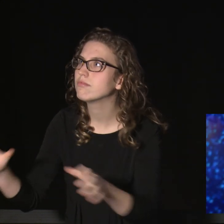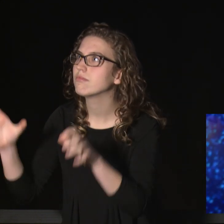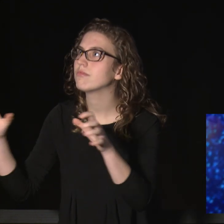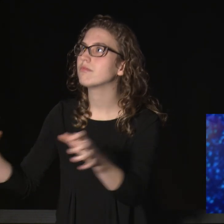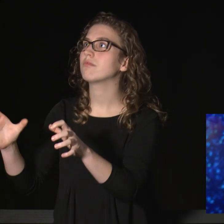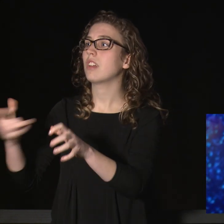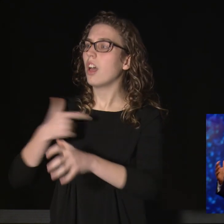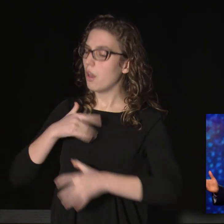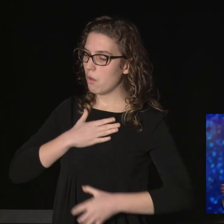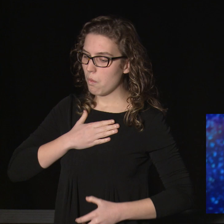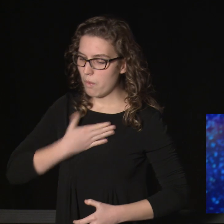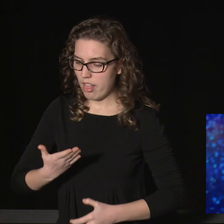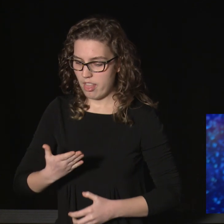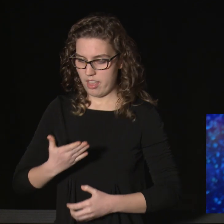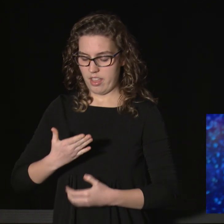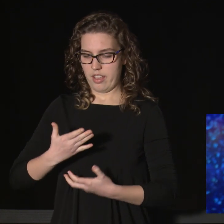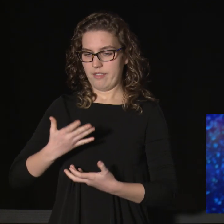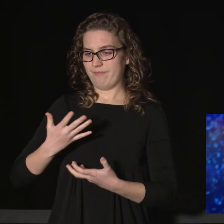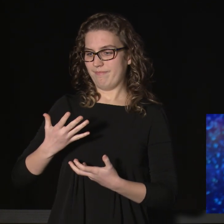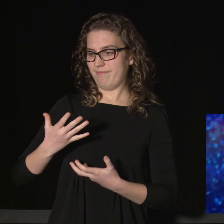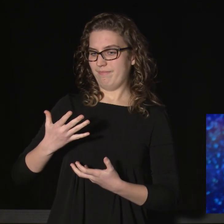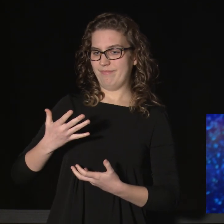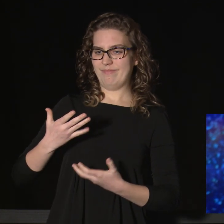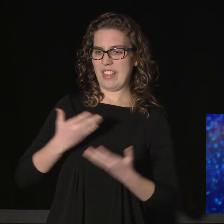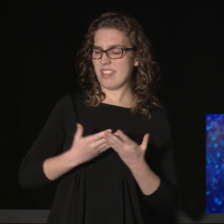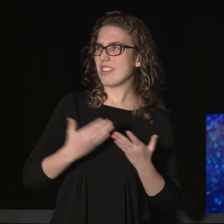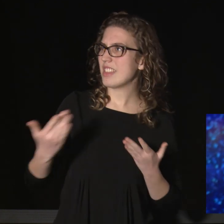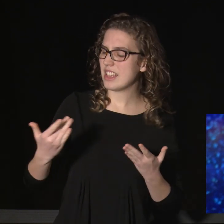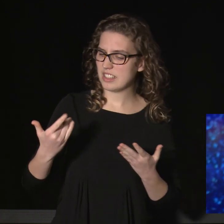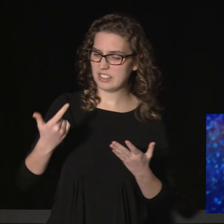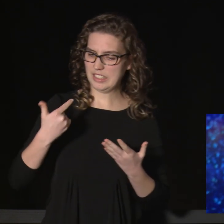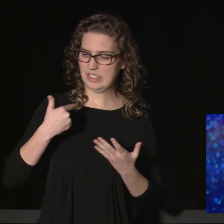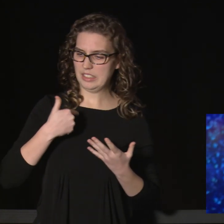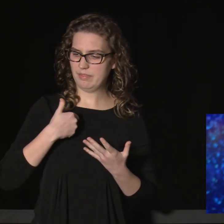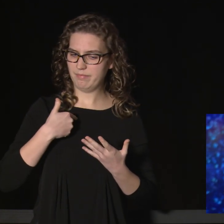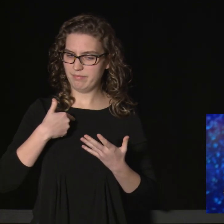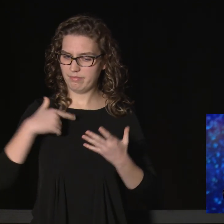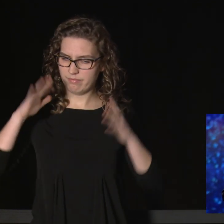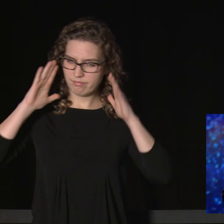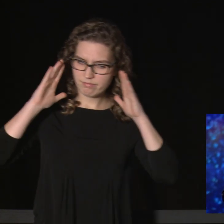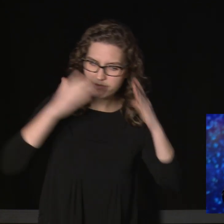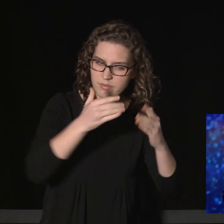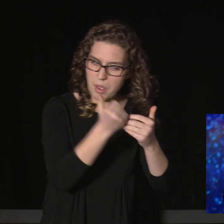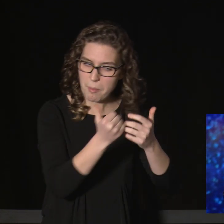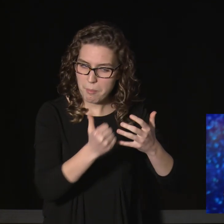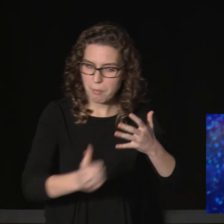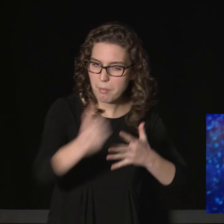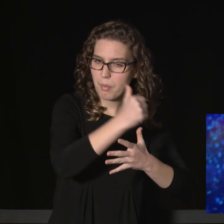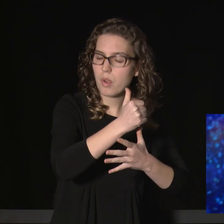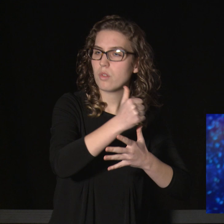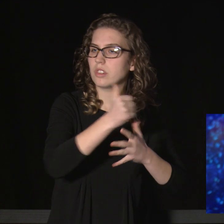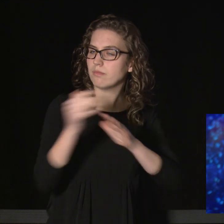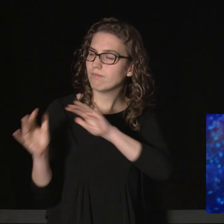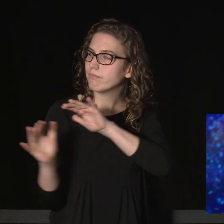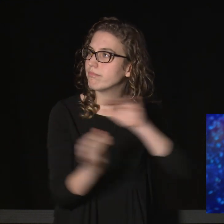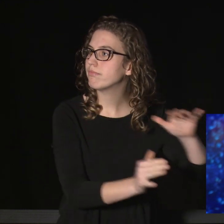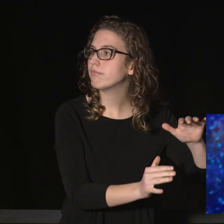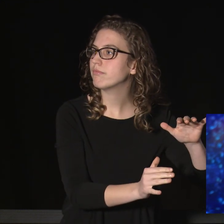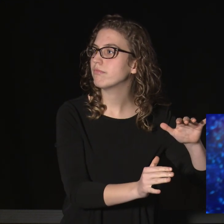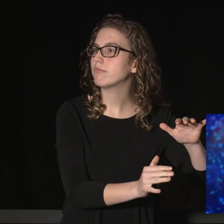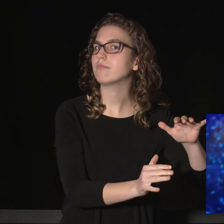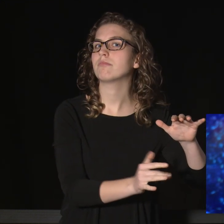Lord, I'm willing to set aside the things that I've set are priorities, perhaps, and I want